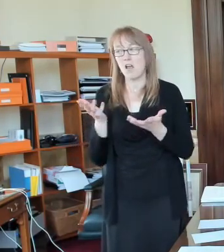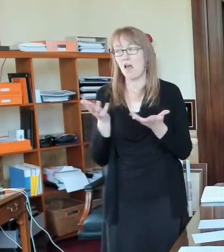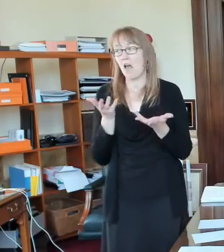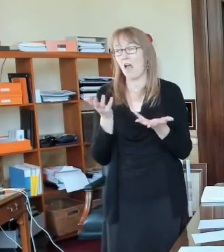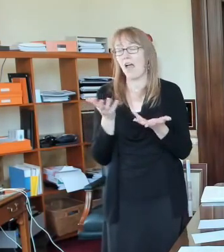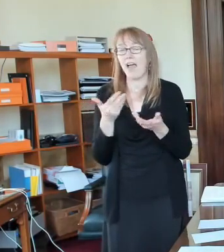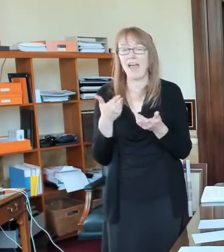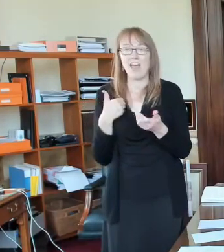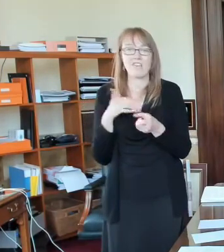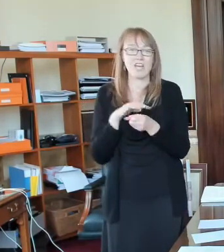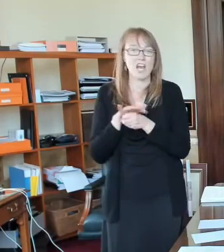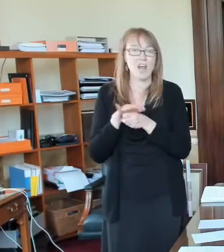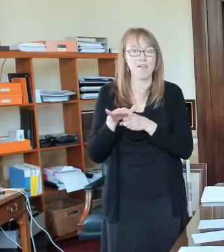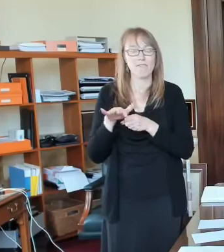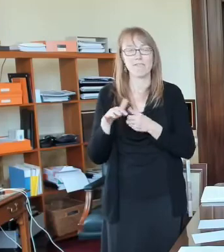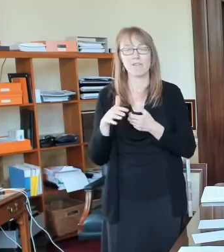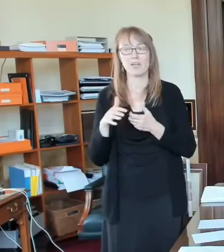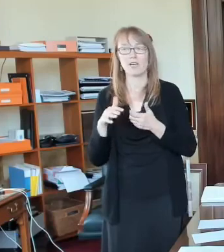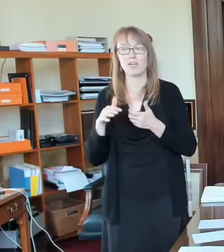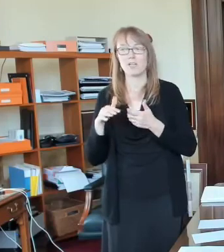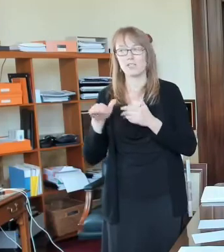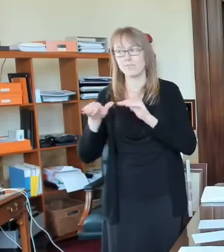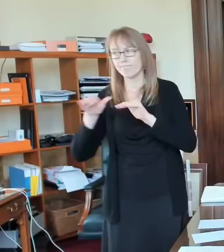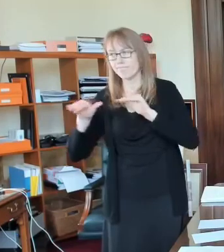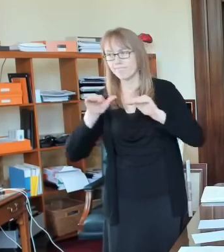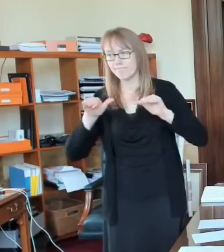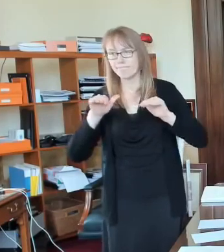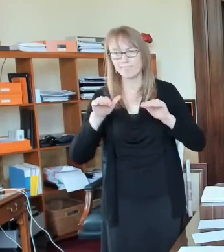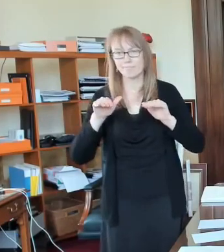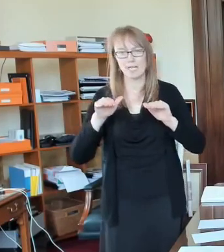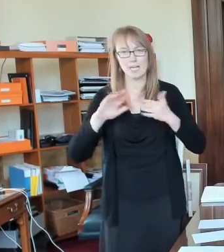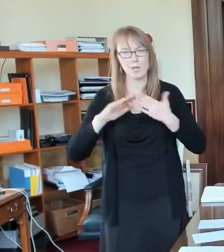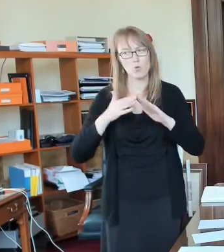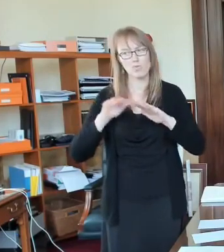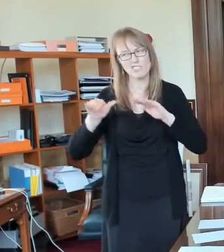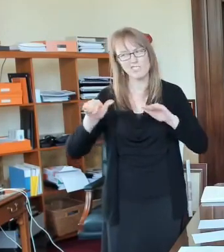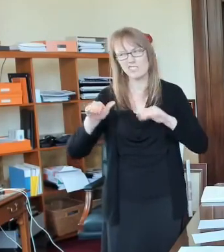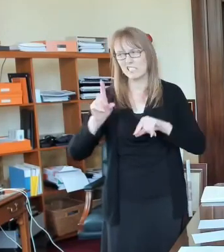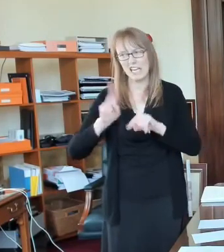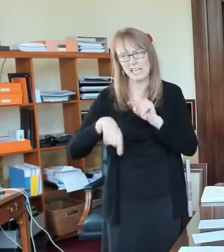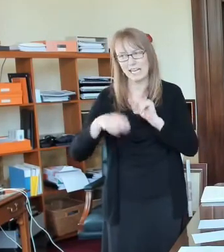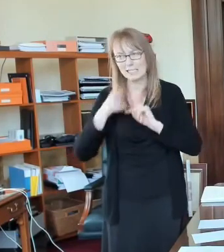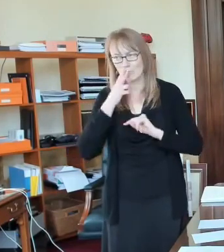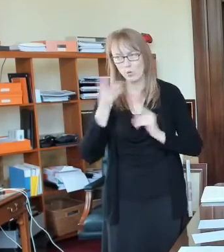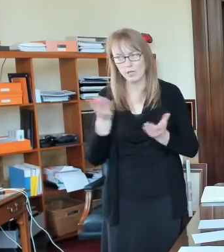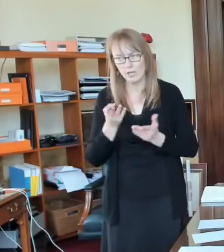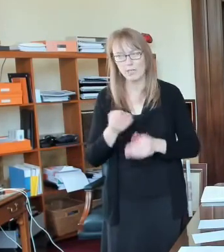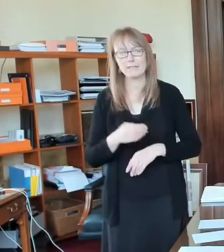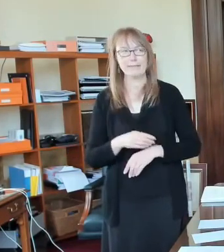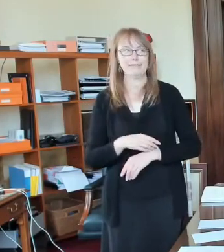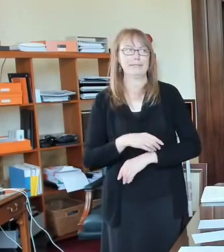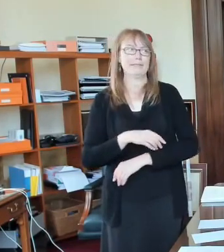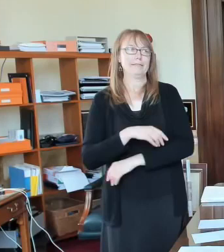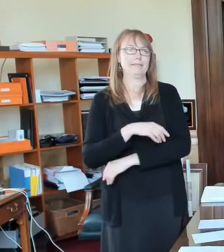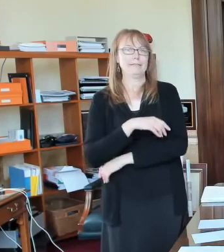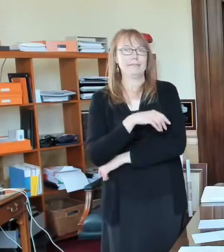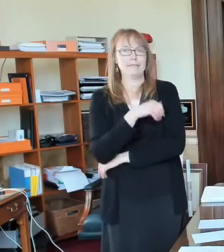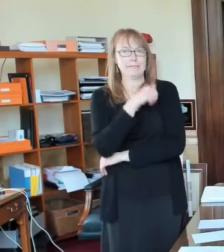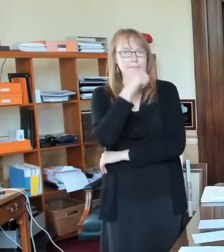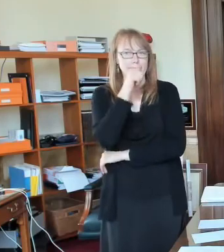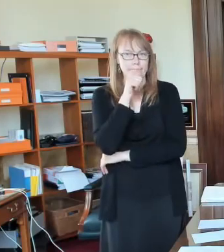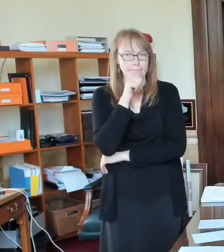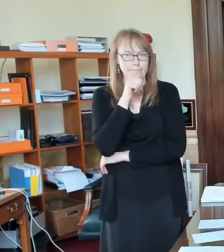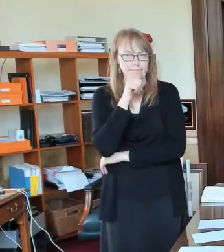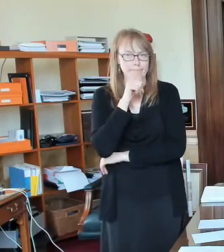peer pressure that was involved in that. And so I think the same is true with